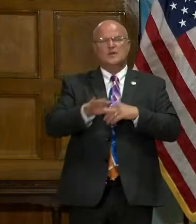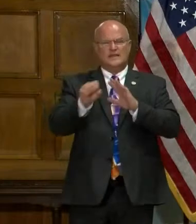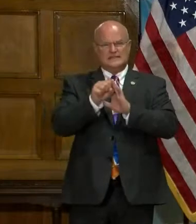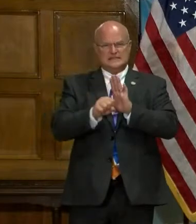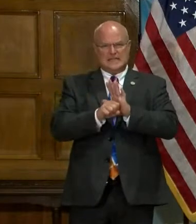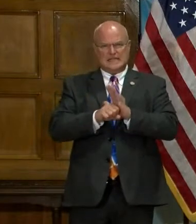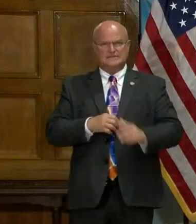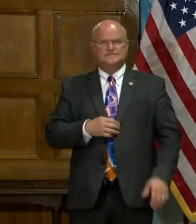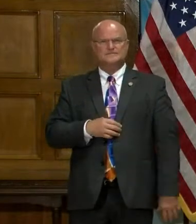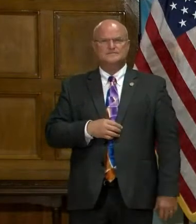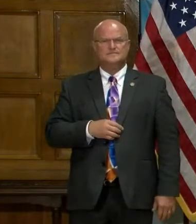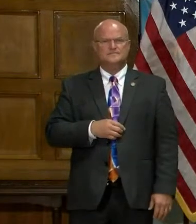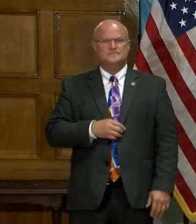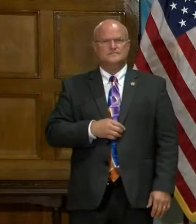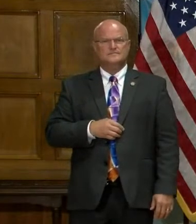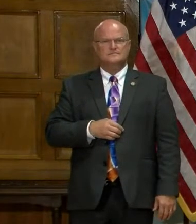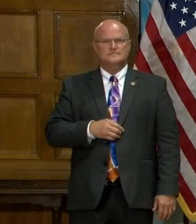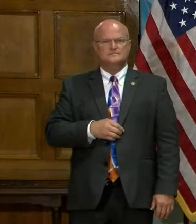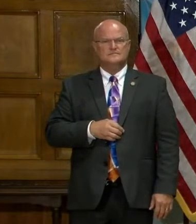state?